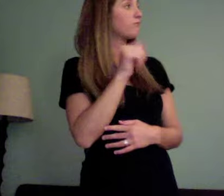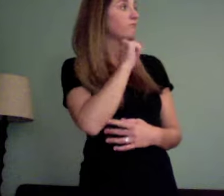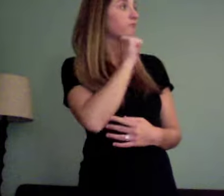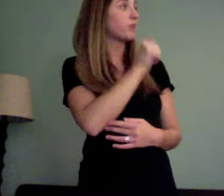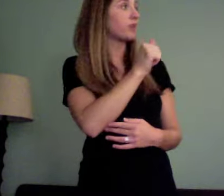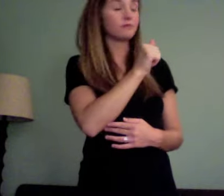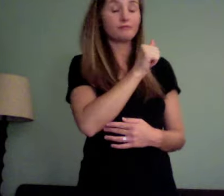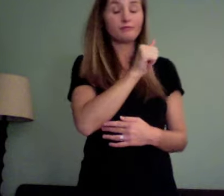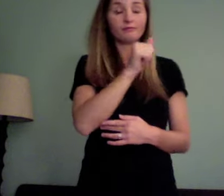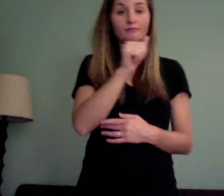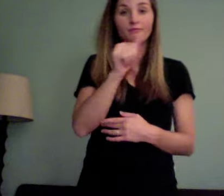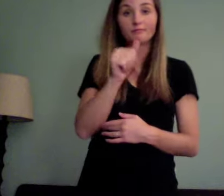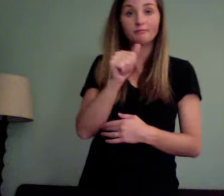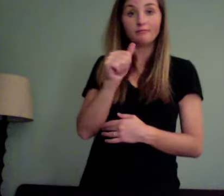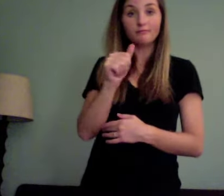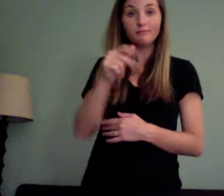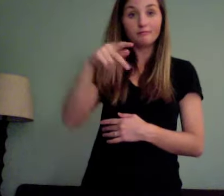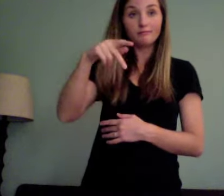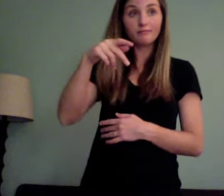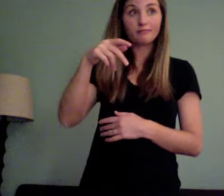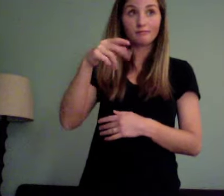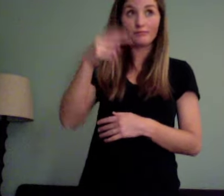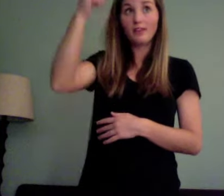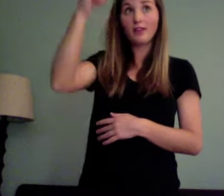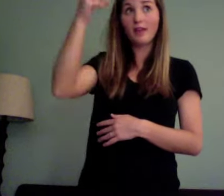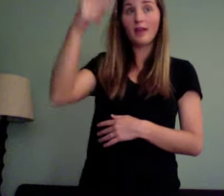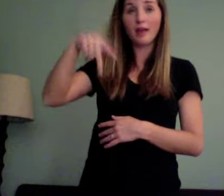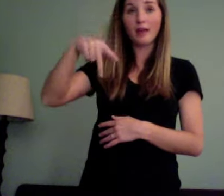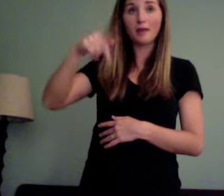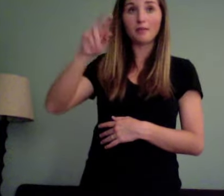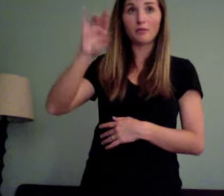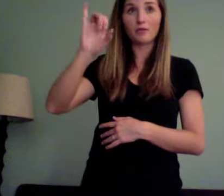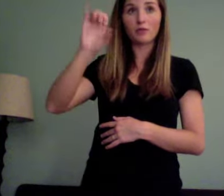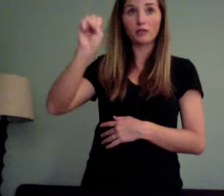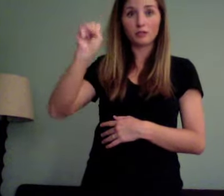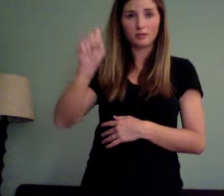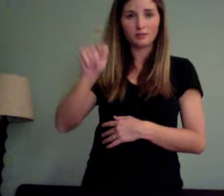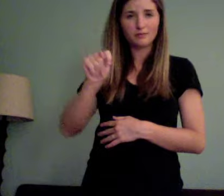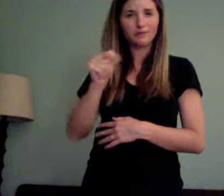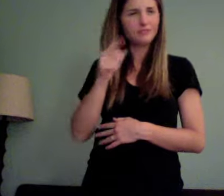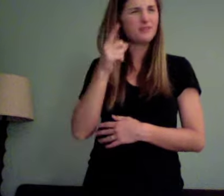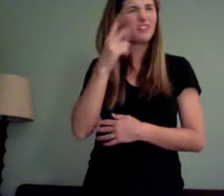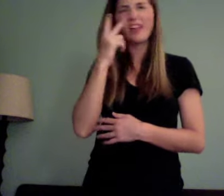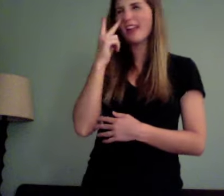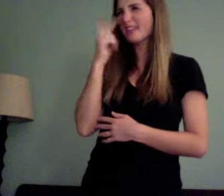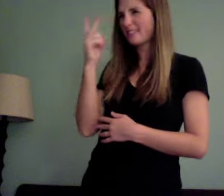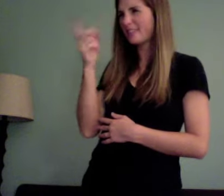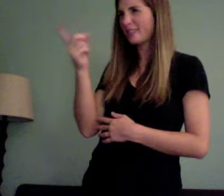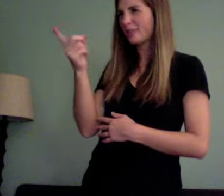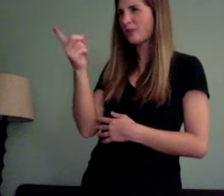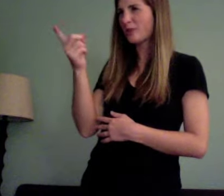man whose ear Peter had cut off, asked third time, didn't I see you out there in the olive grove with Jesus?